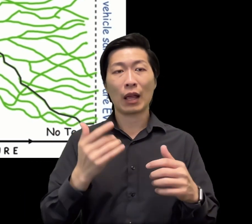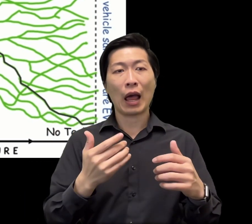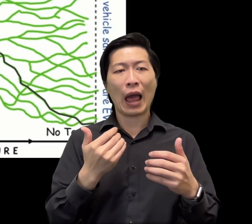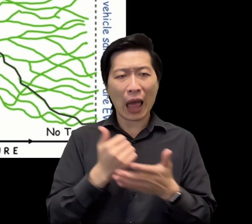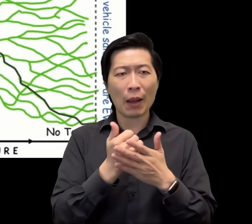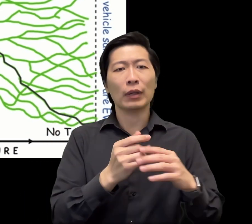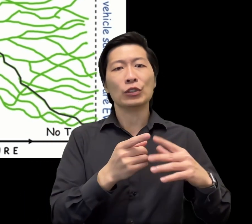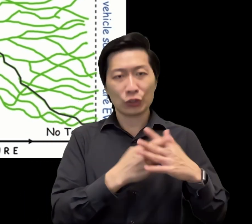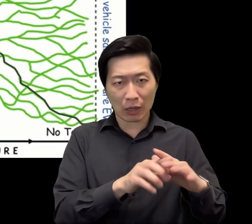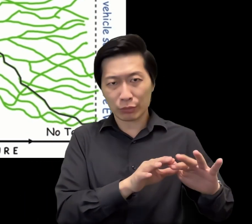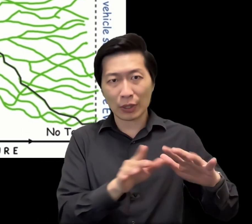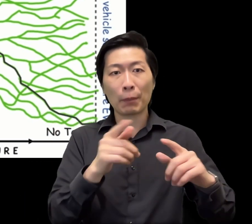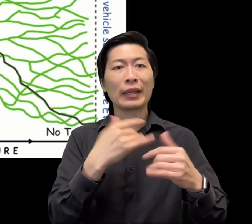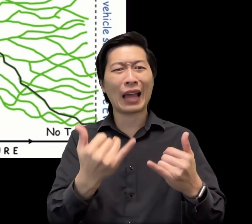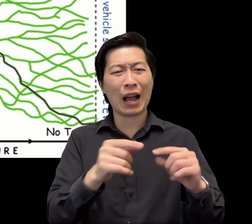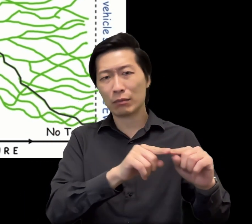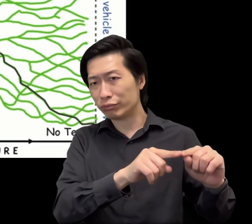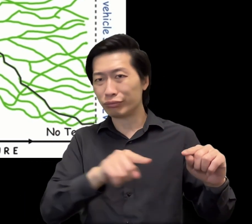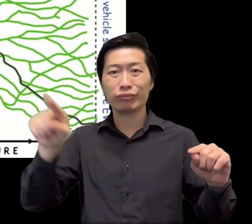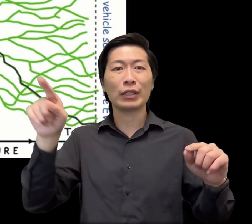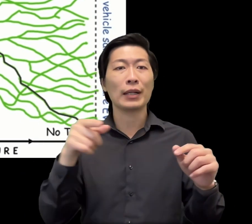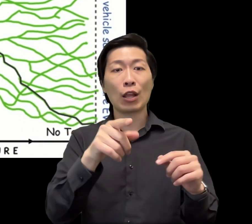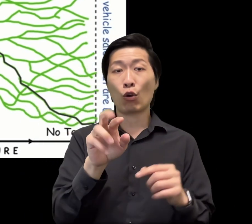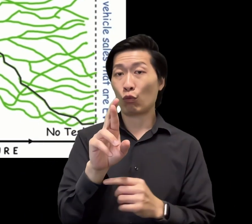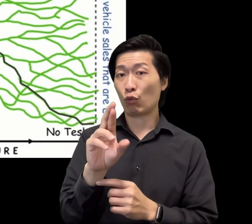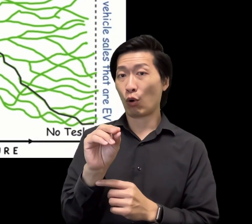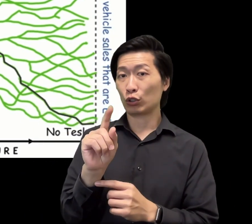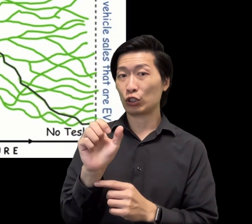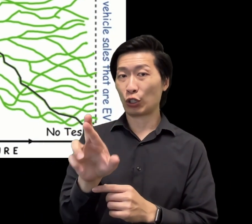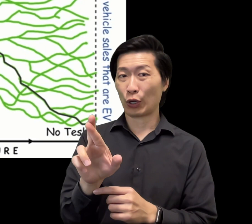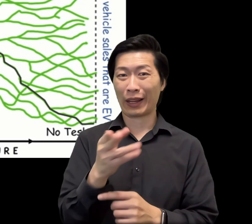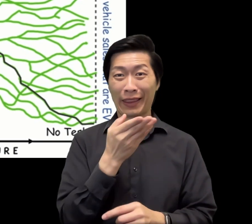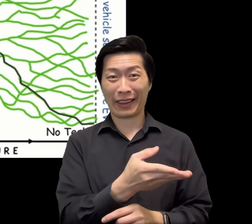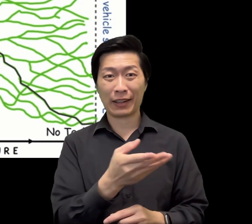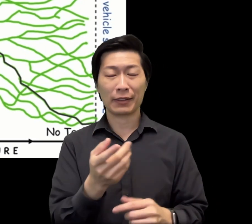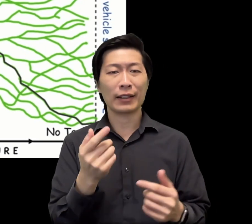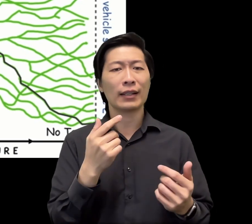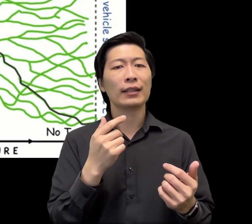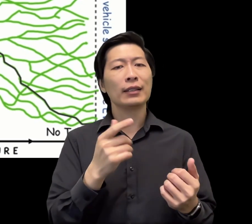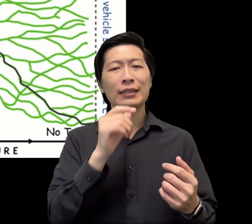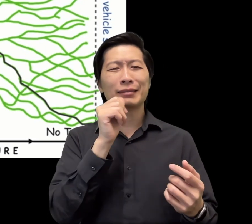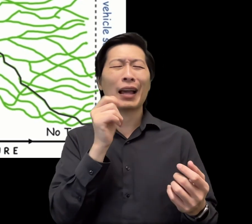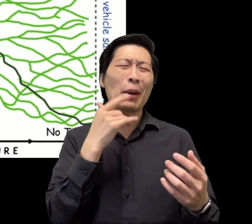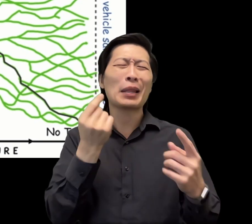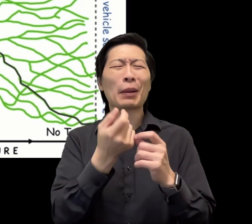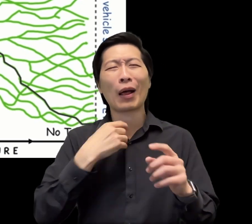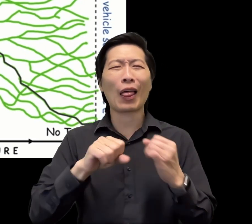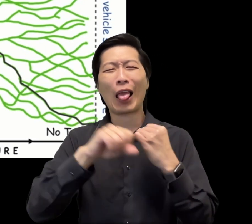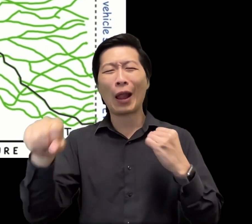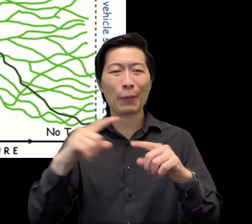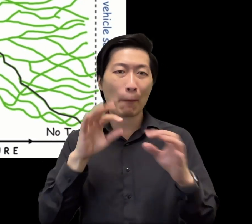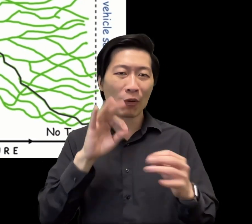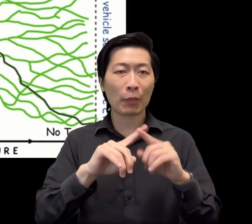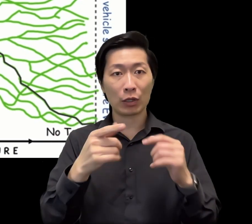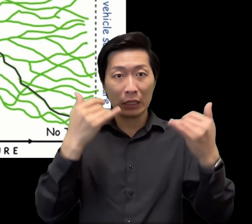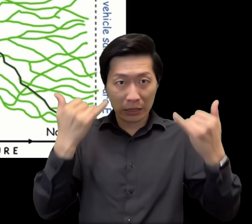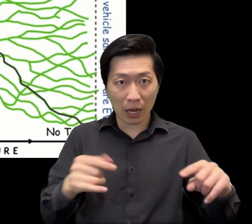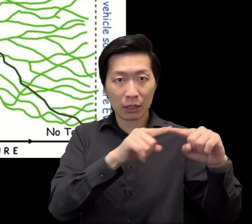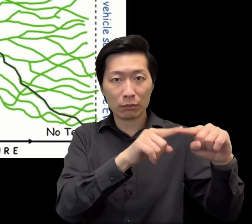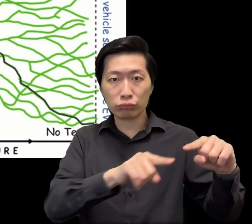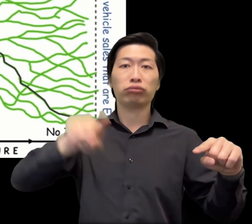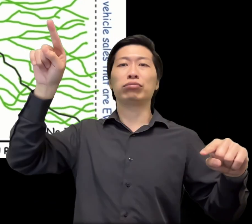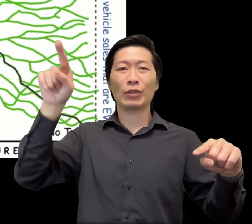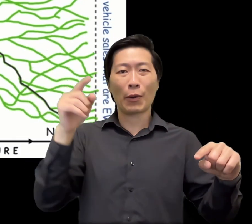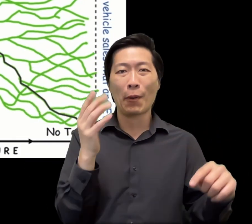all of humanity with this super little butterfly effect. And so it was the Roadster there, and I feel like this is kind of exaggerated. It's not perfect, but you get it. We're on this